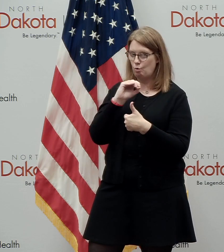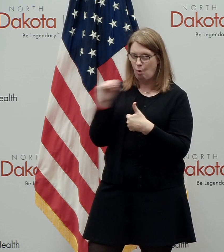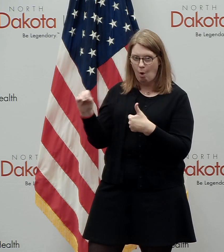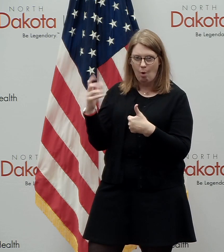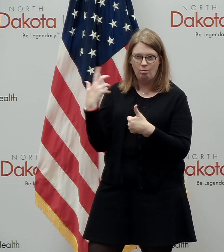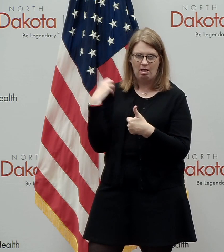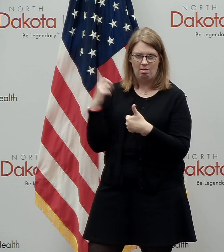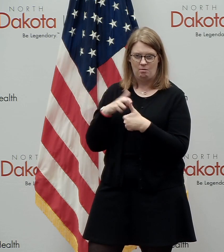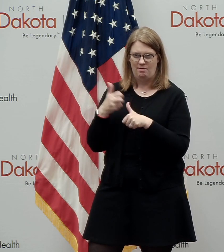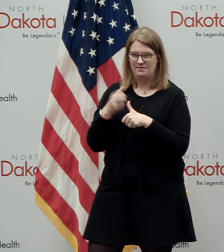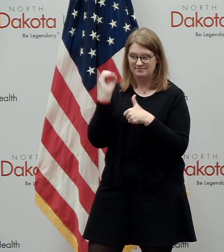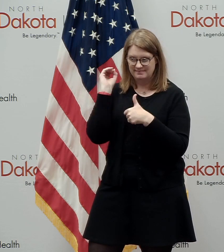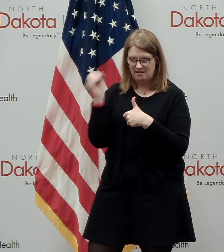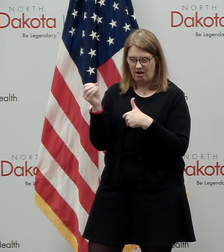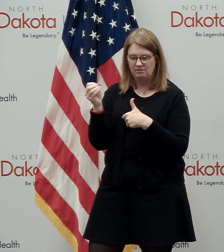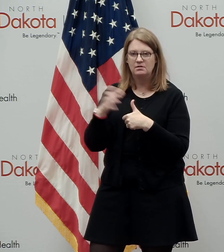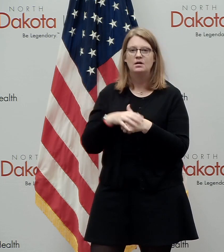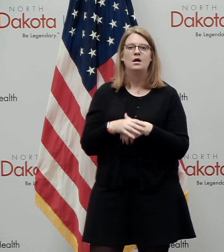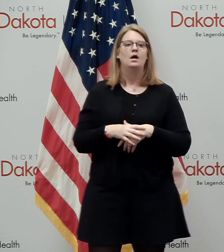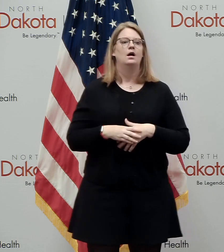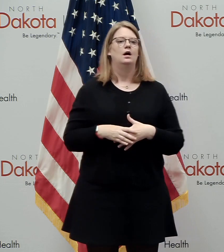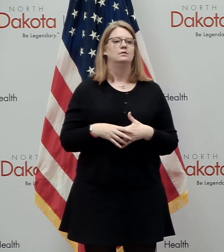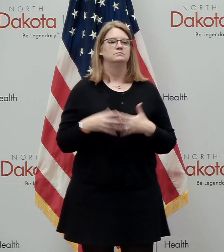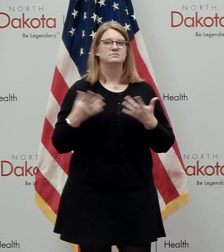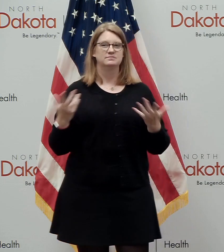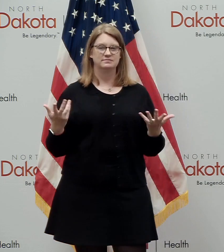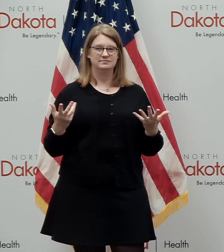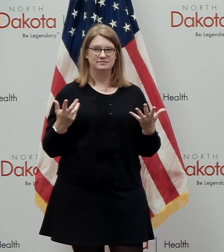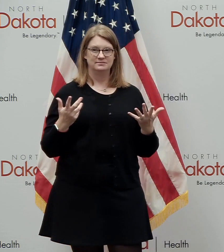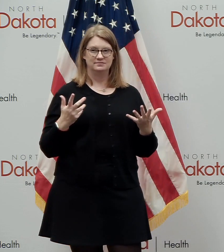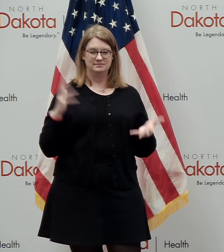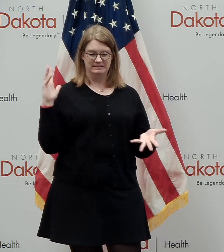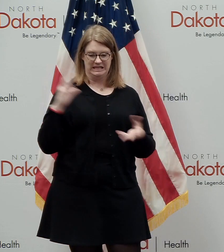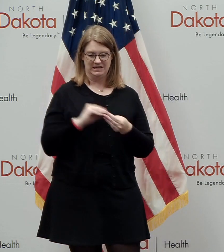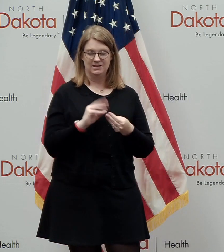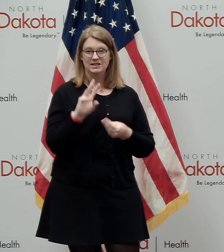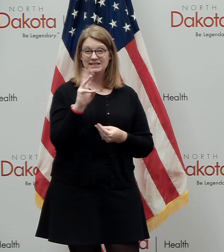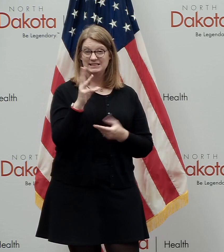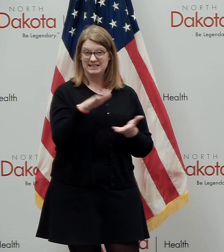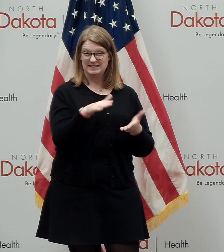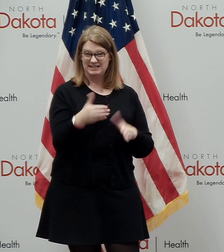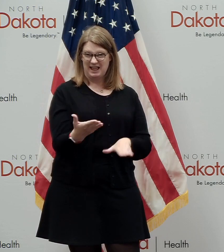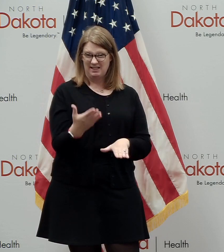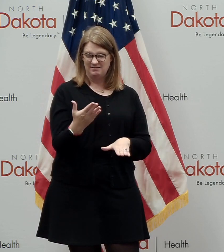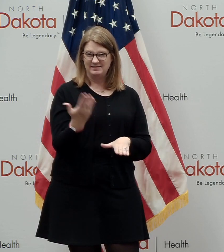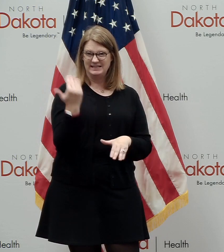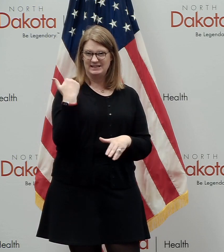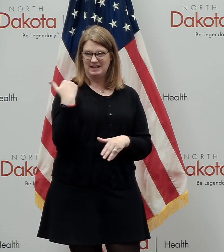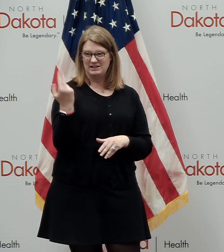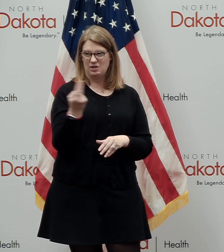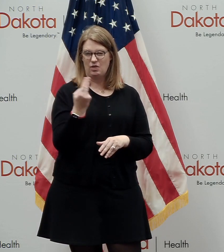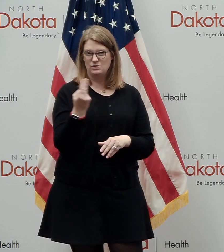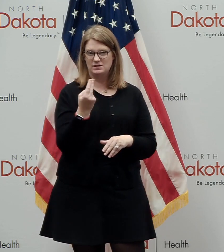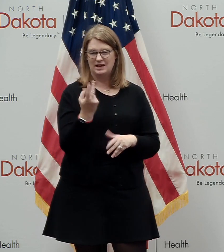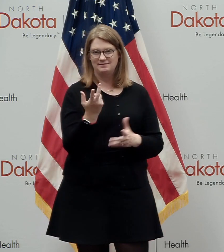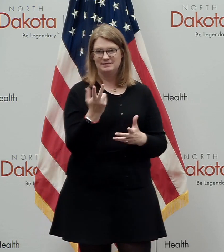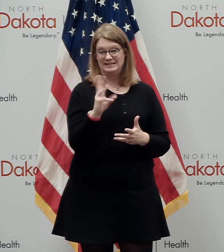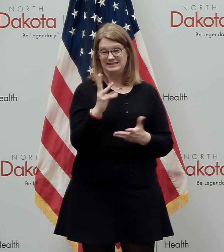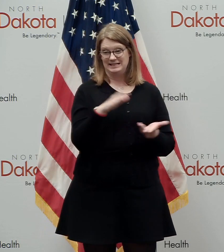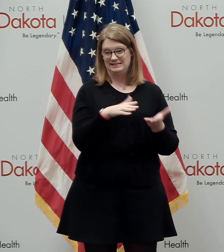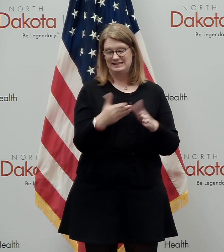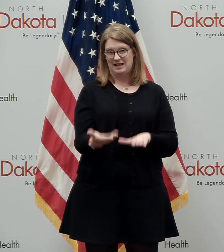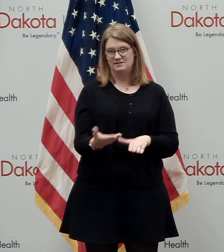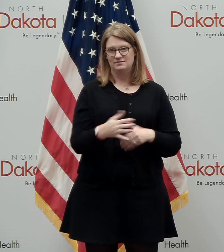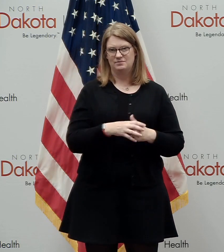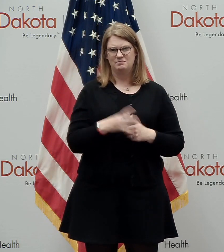conditions. And as always, these 6 deaths since last Thursday's press conference, again, are from